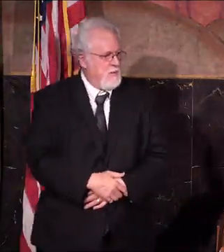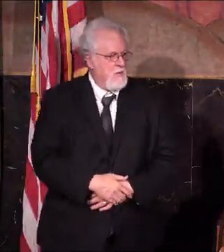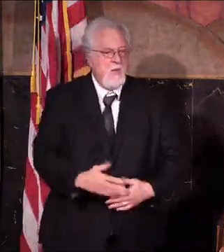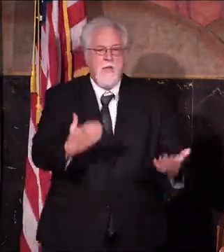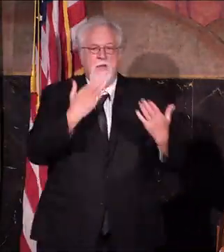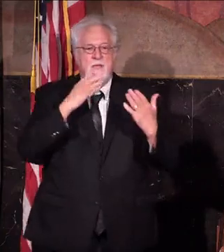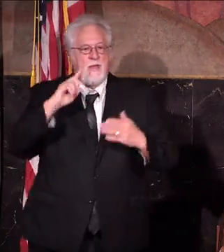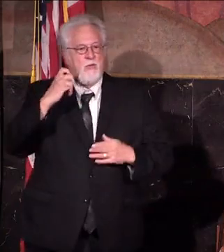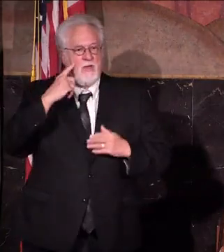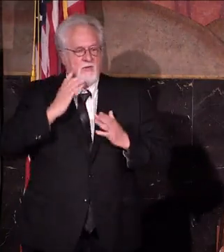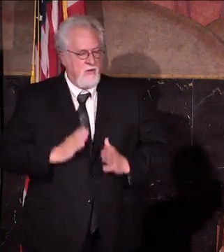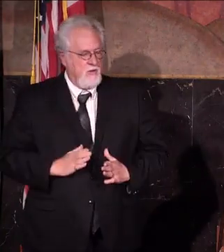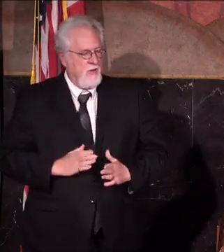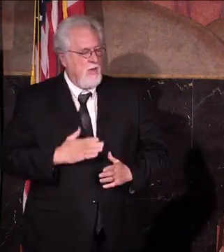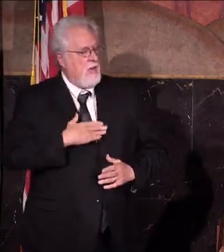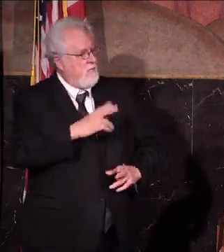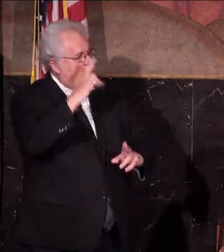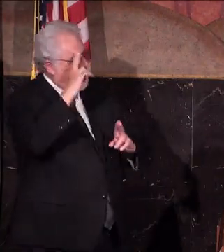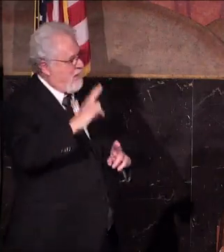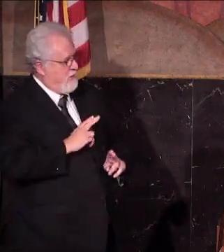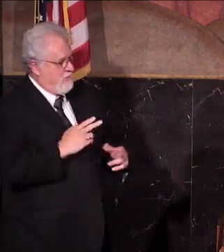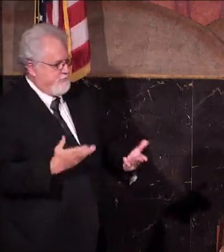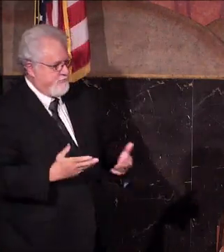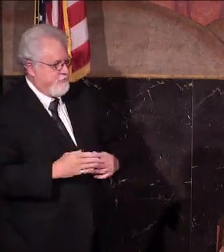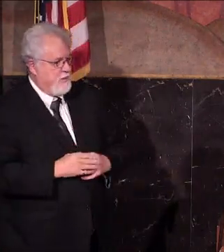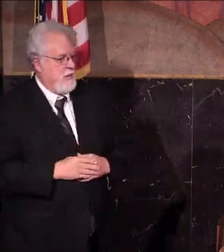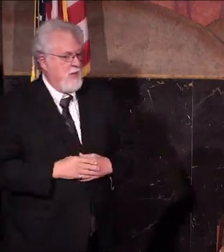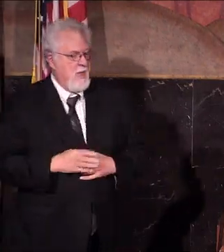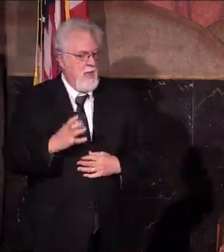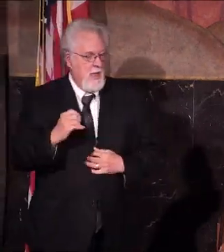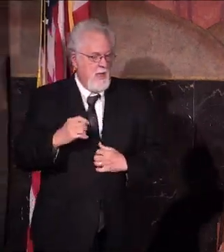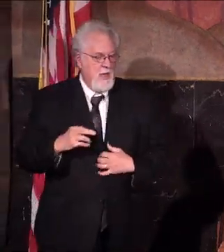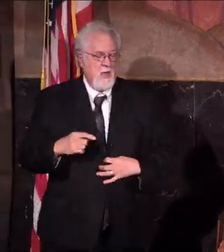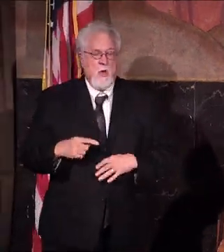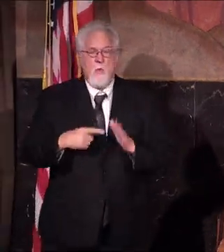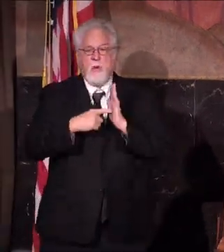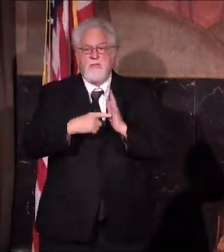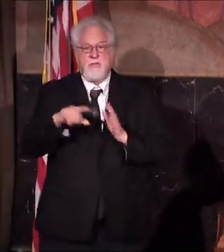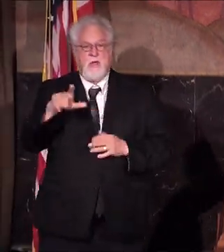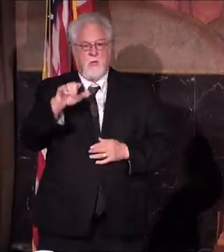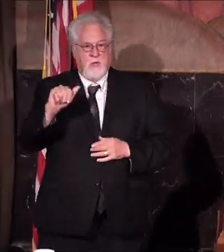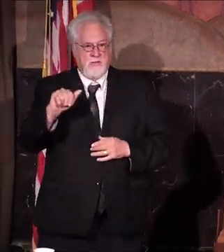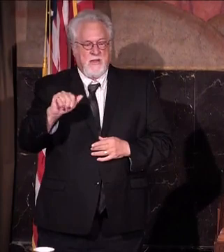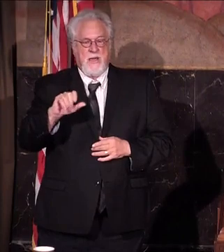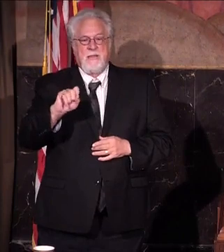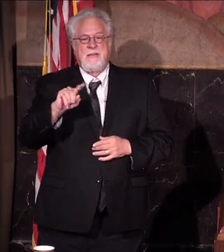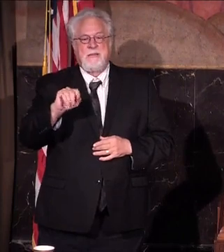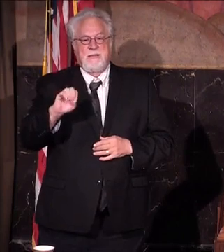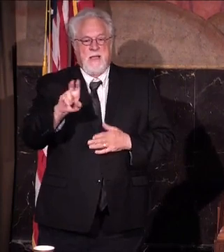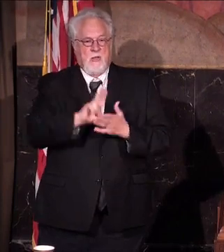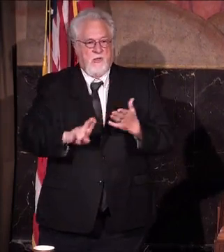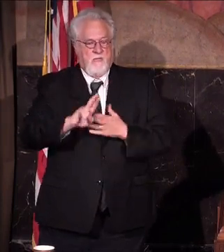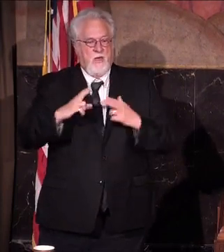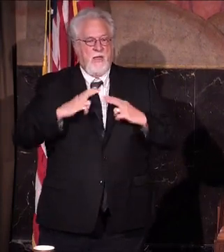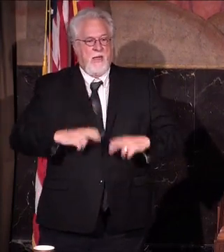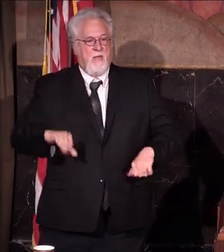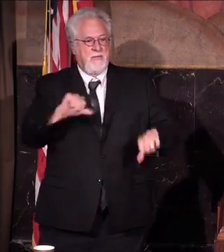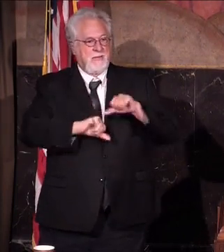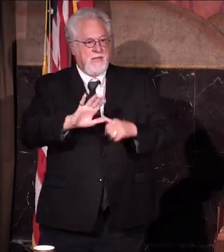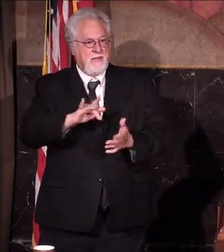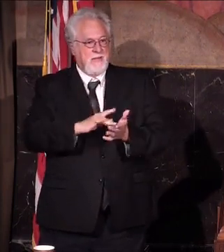Thank you, Governor. It's my honor to be here and to represent the Louisiana State University Health Science Center in